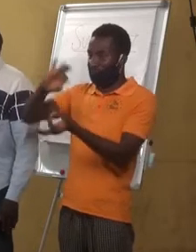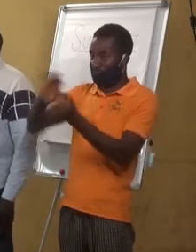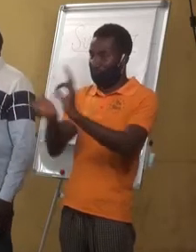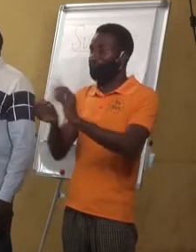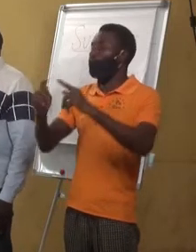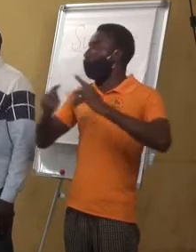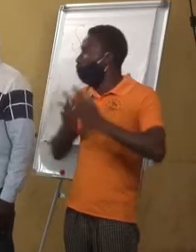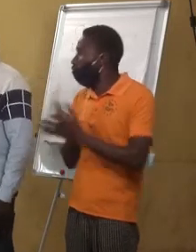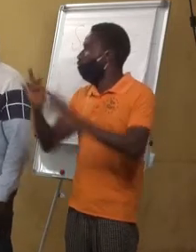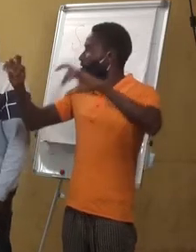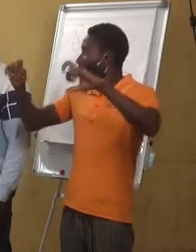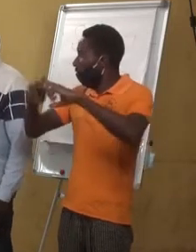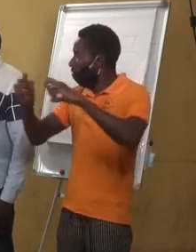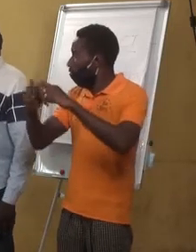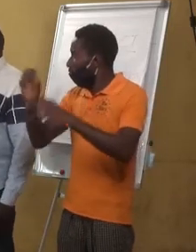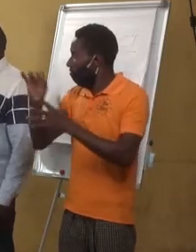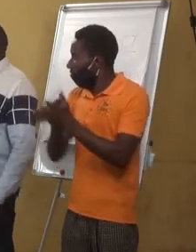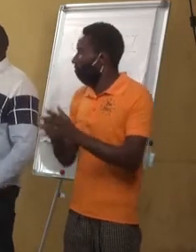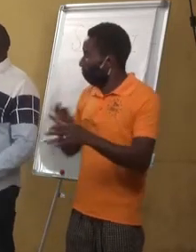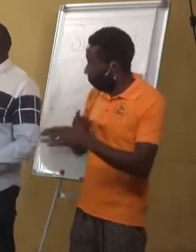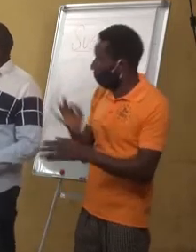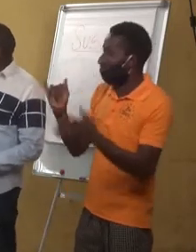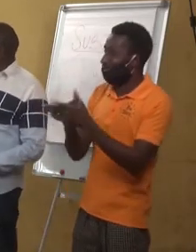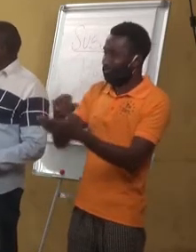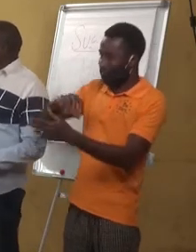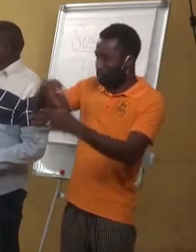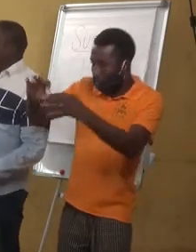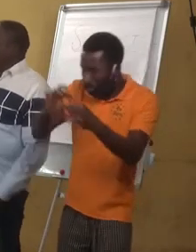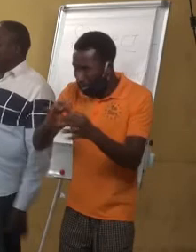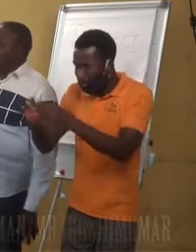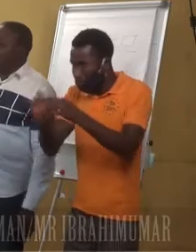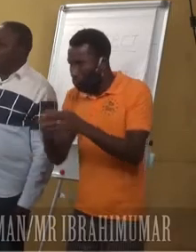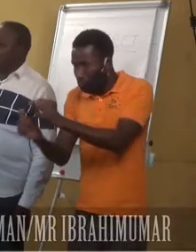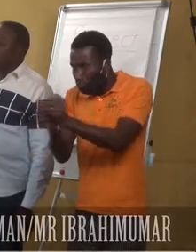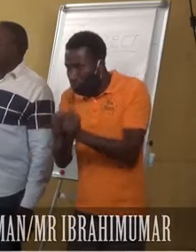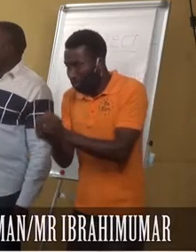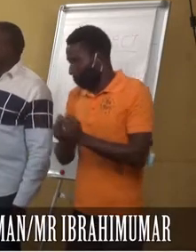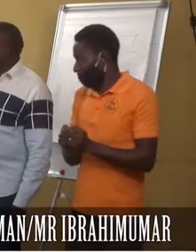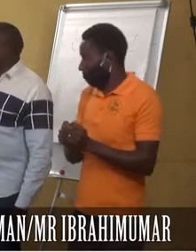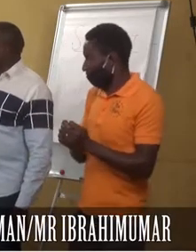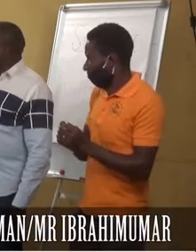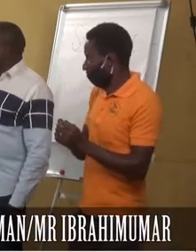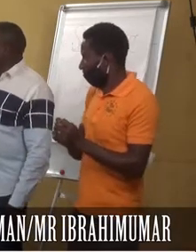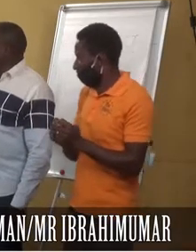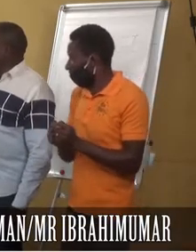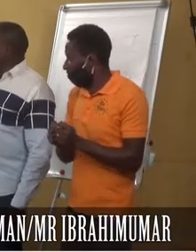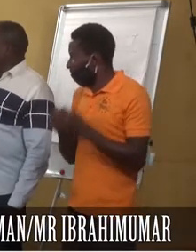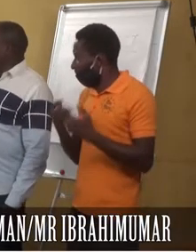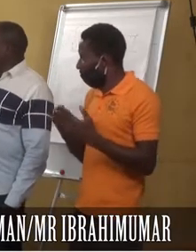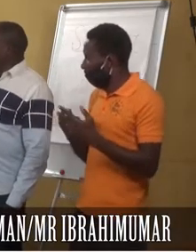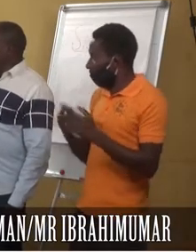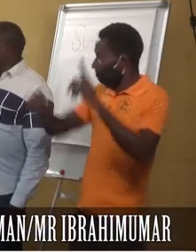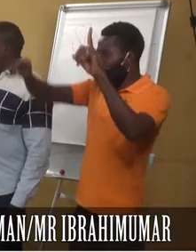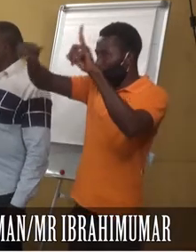force that binds them together. You see, they will now transfer electron. There is transfer of electron, usually from metal